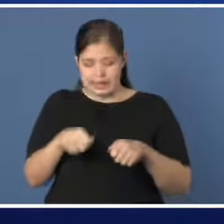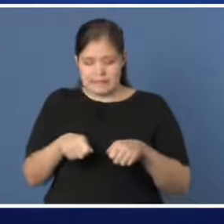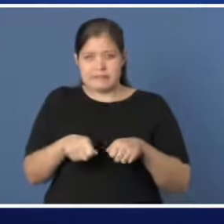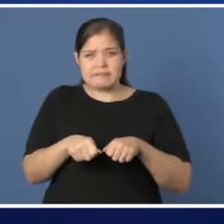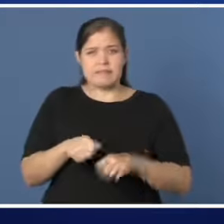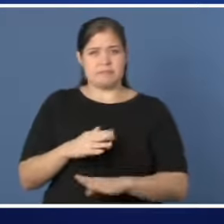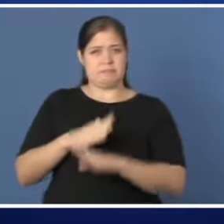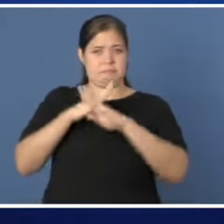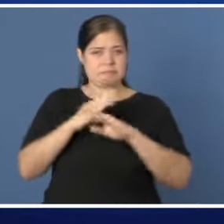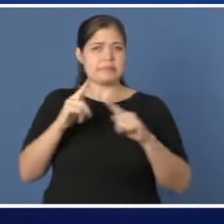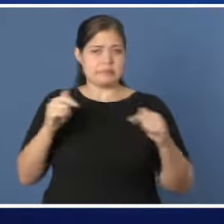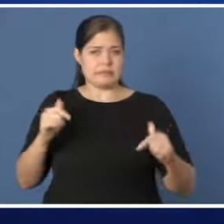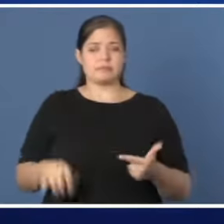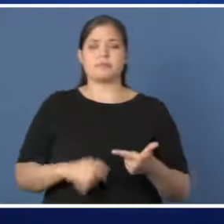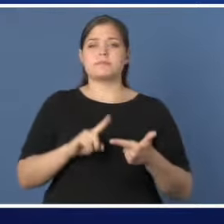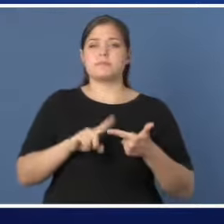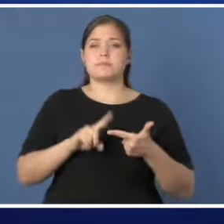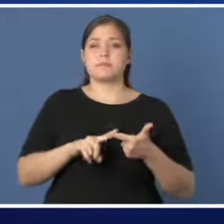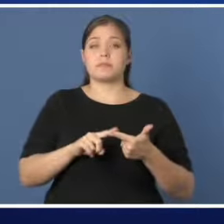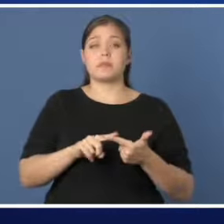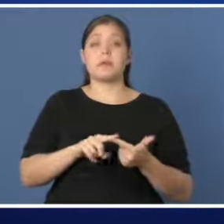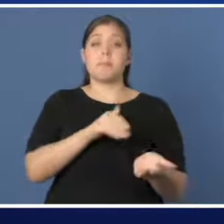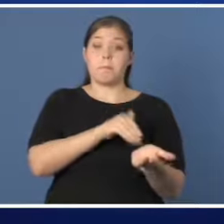flea prevention, etc.,